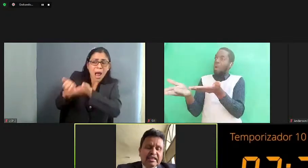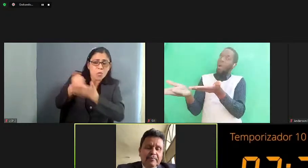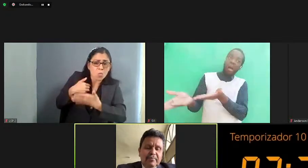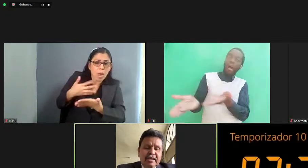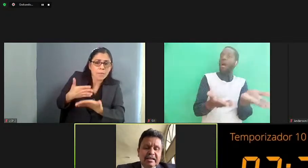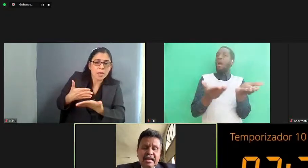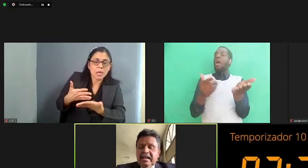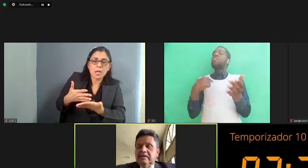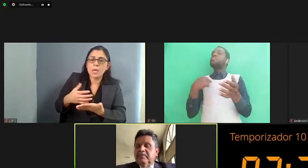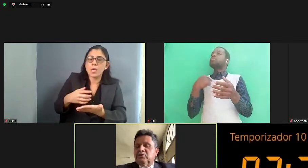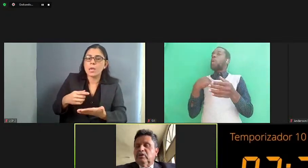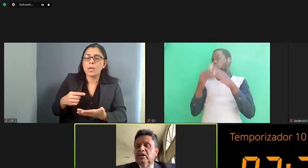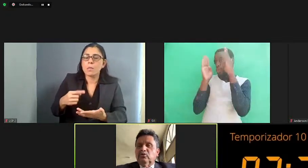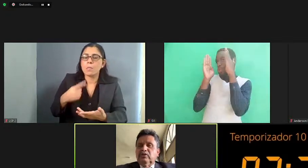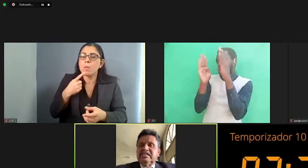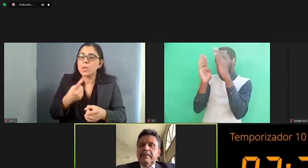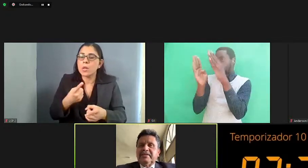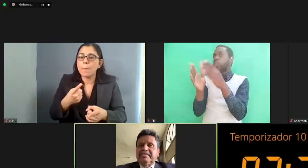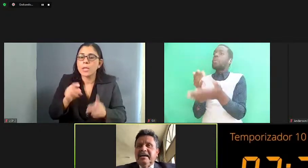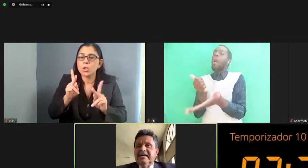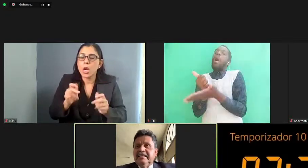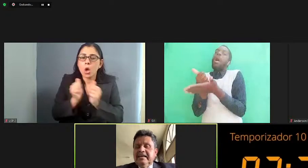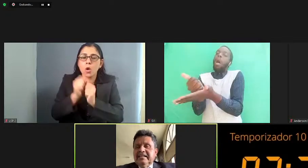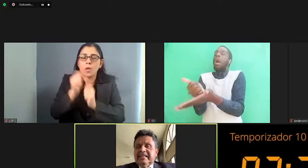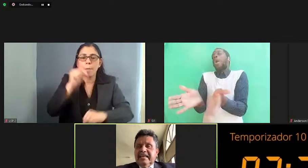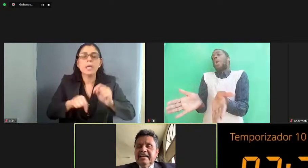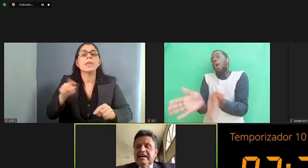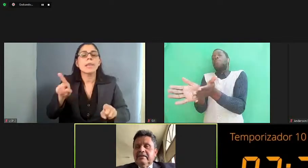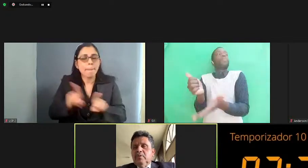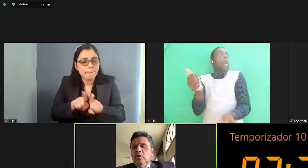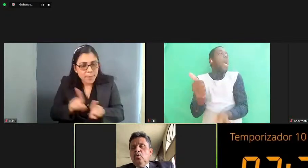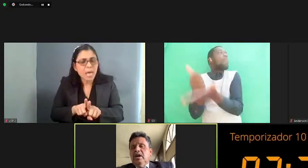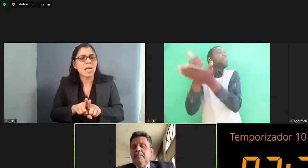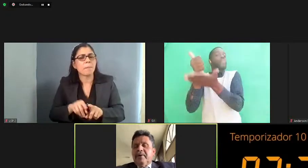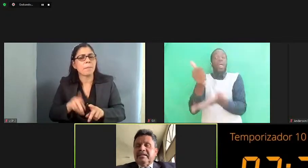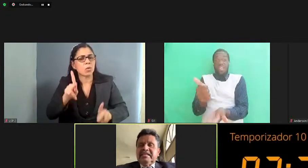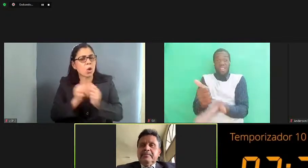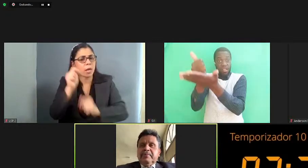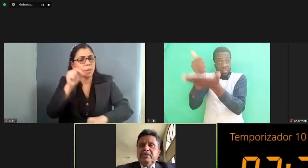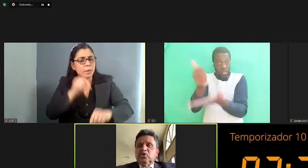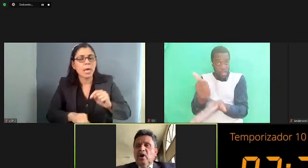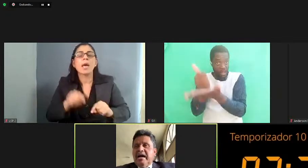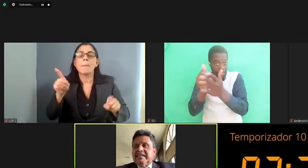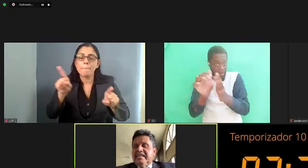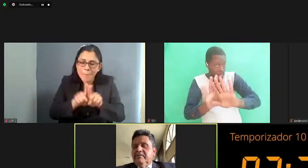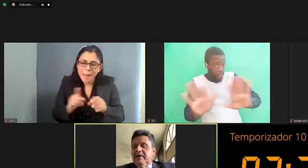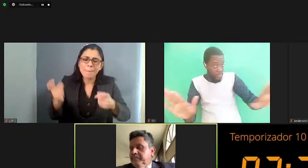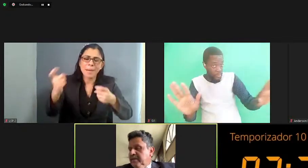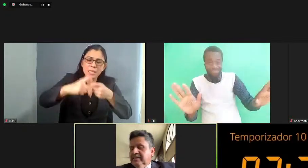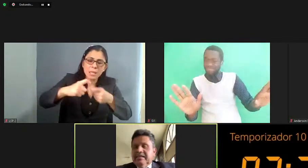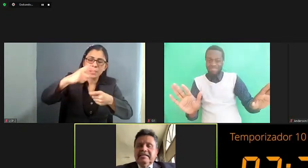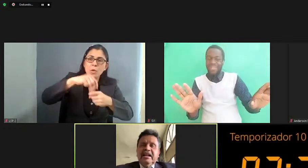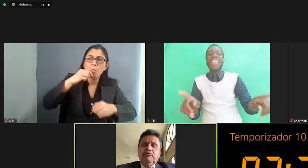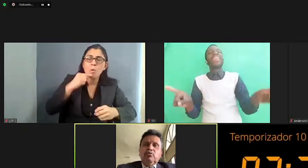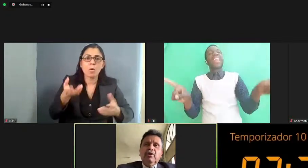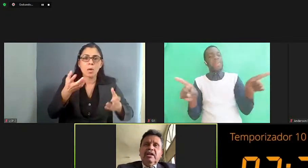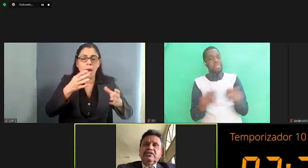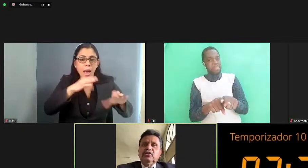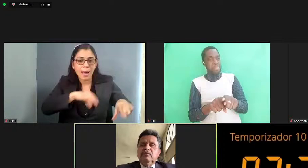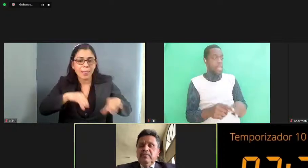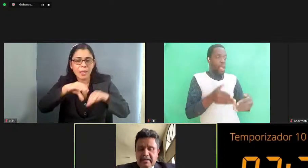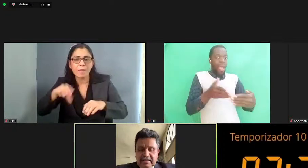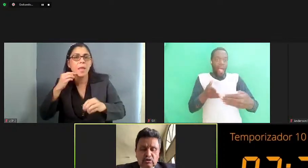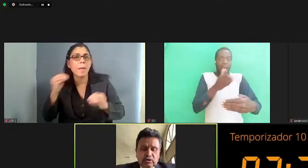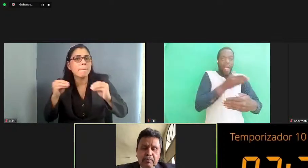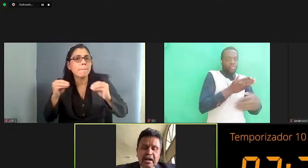or people assisted by this but also persons with disability need to have